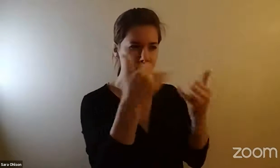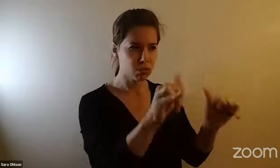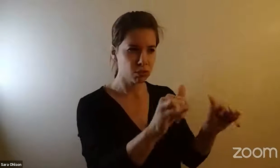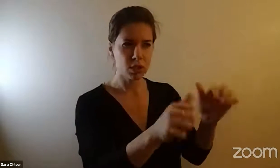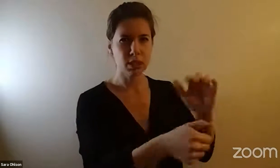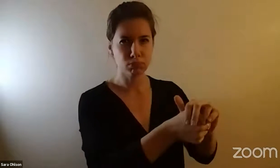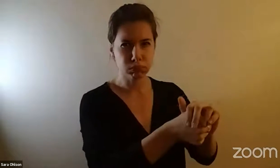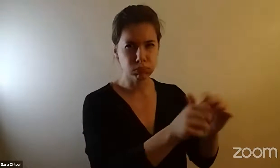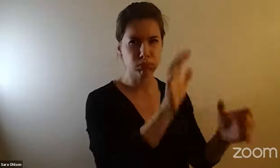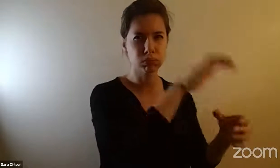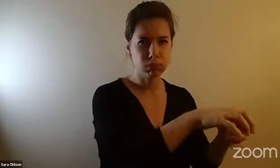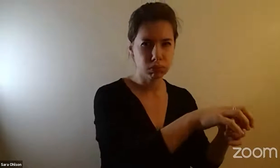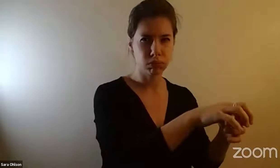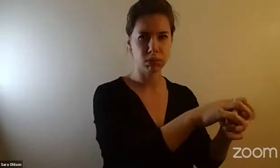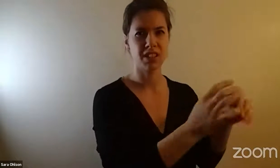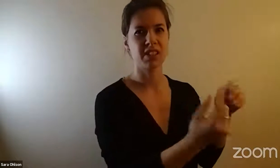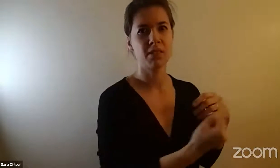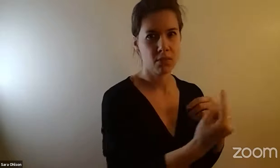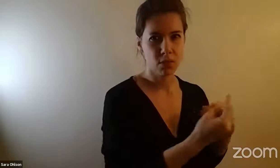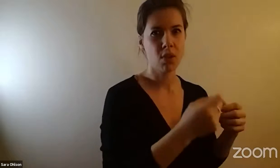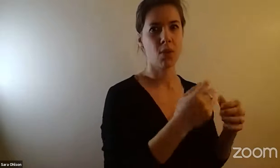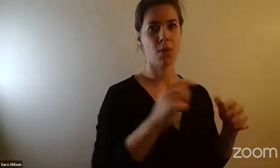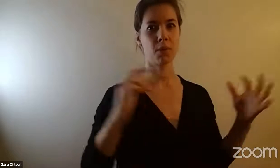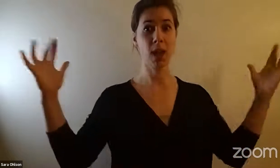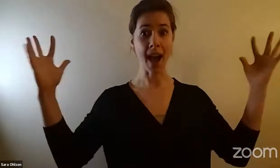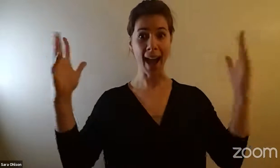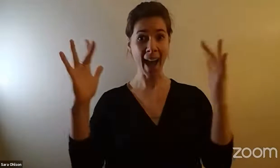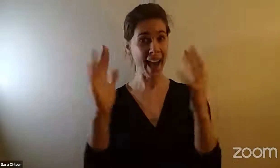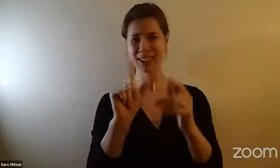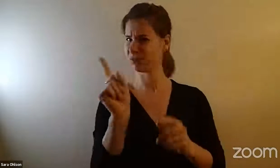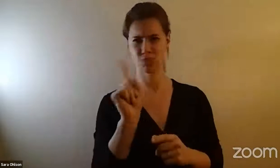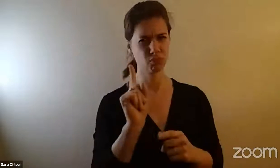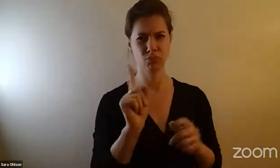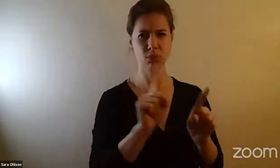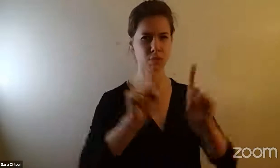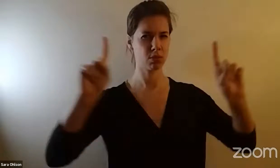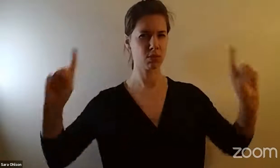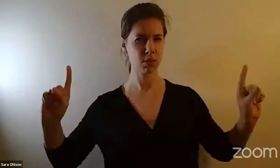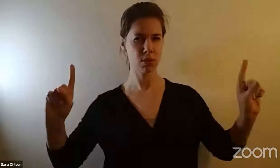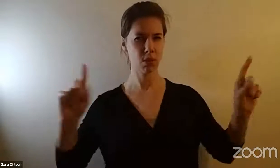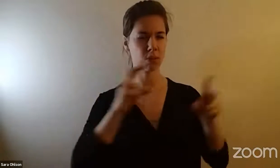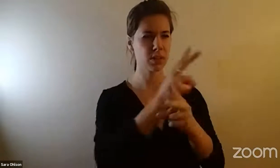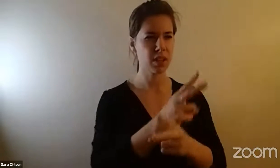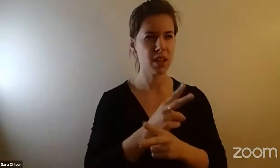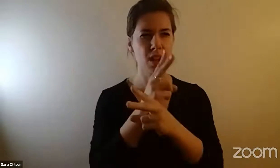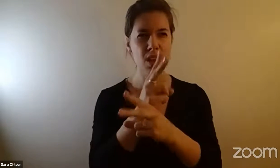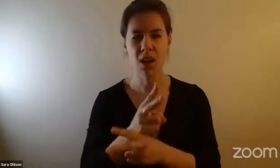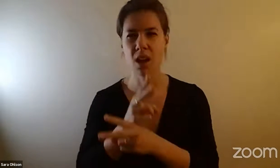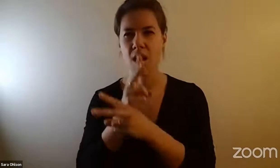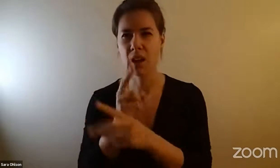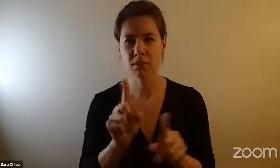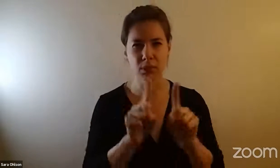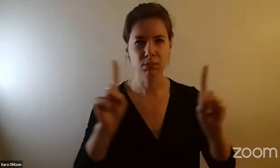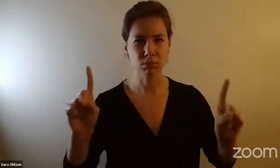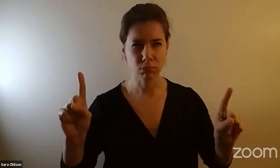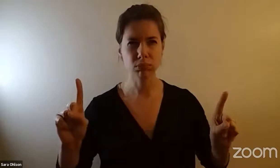this opportunity and grateful to Brian and Maria for opening these doors. So Sarah, you ready to go?